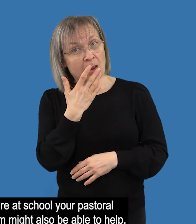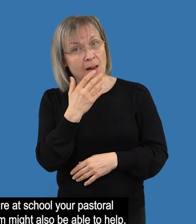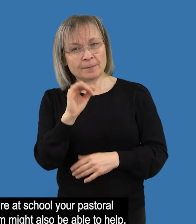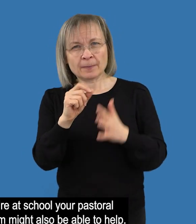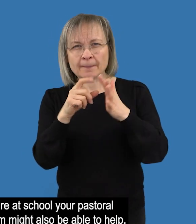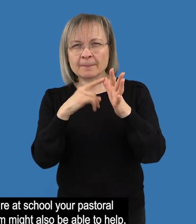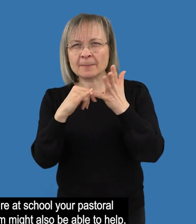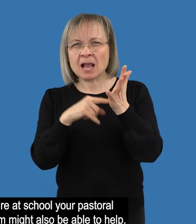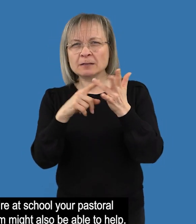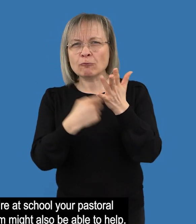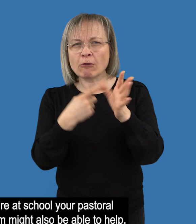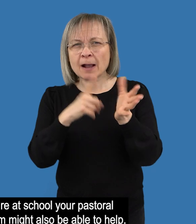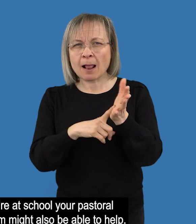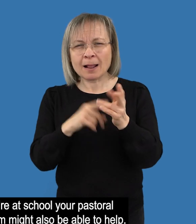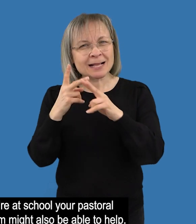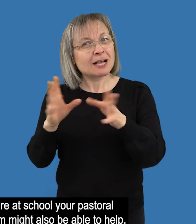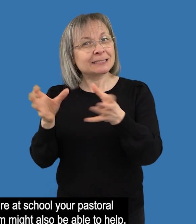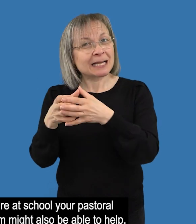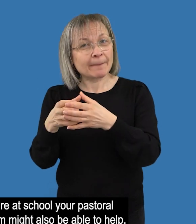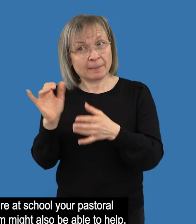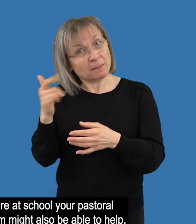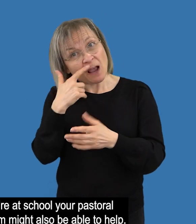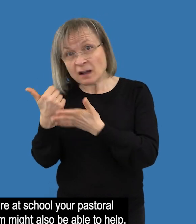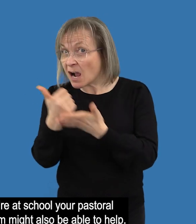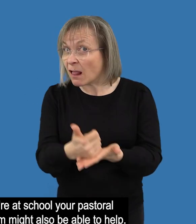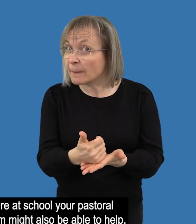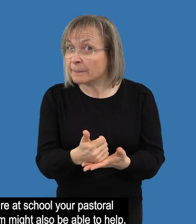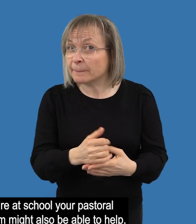If you're at school, your pastoral care team might also be able to help.